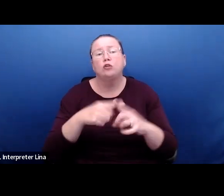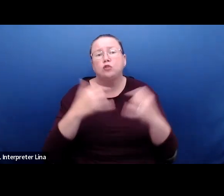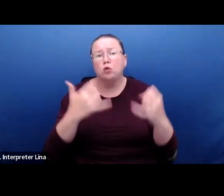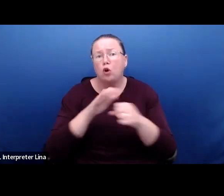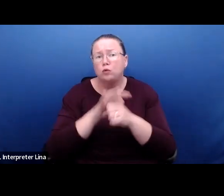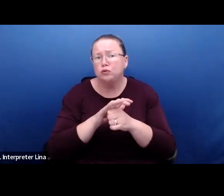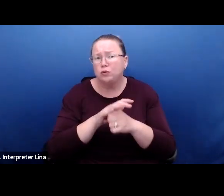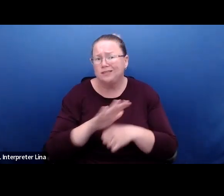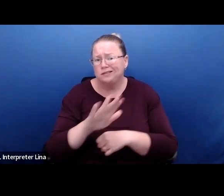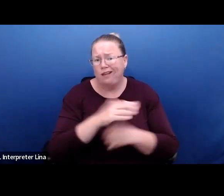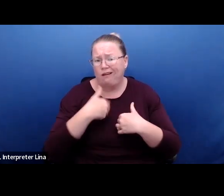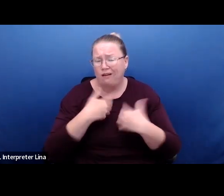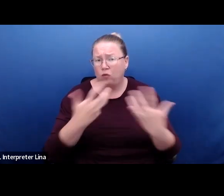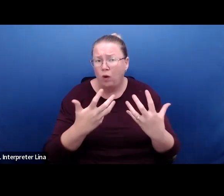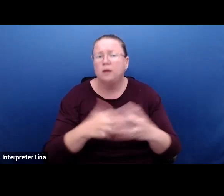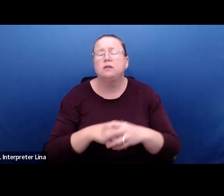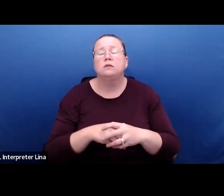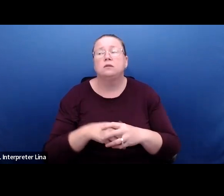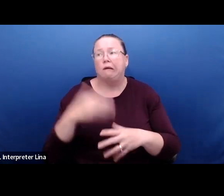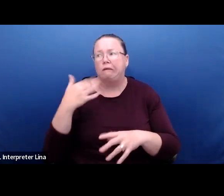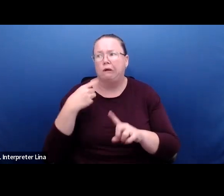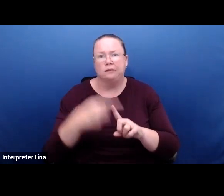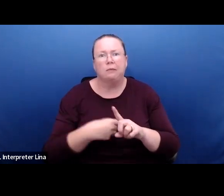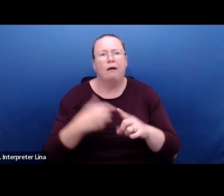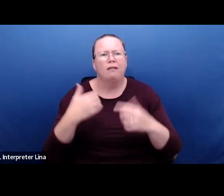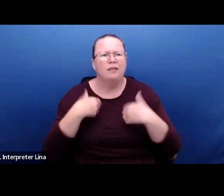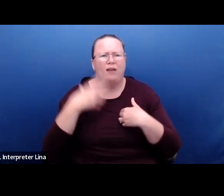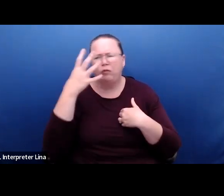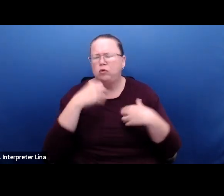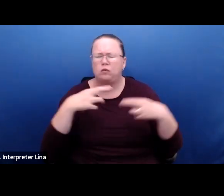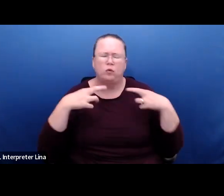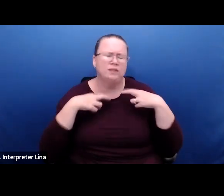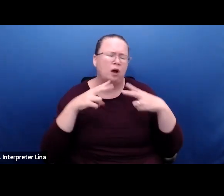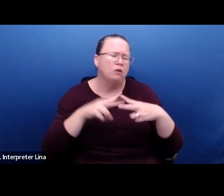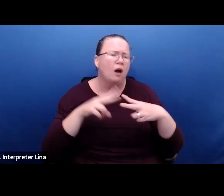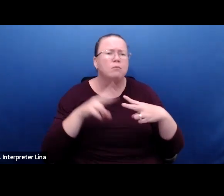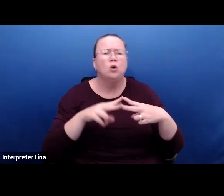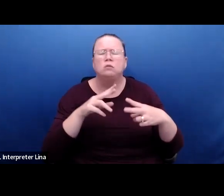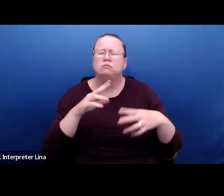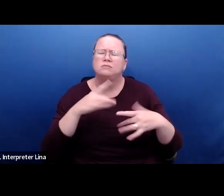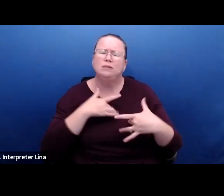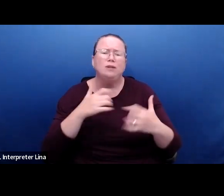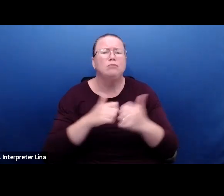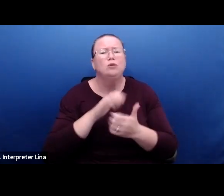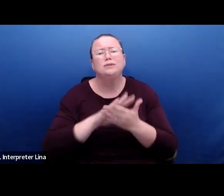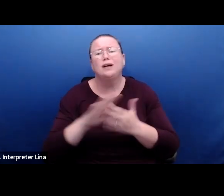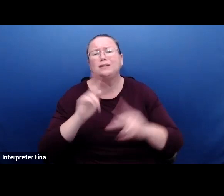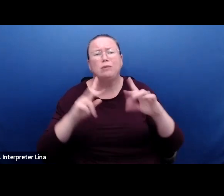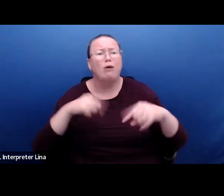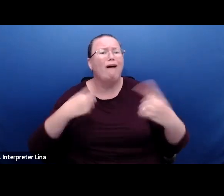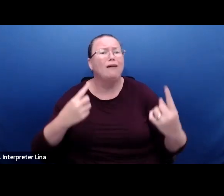stressors? So we had someone last month, we had this lovely retired couple that are normally the nicest people ever, but they found